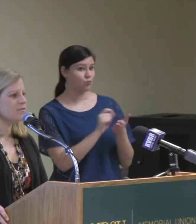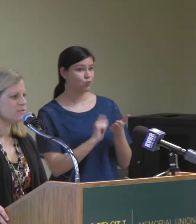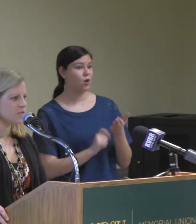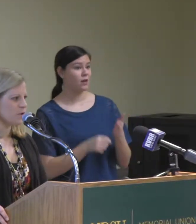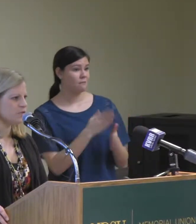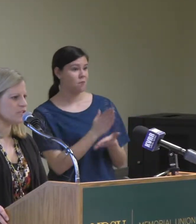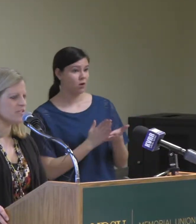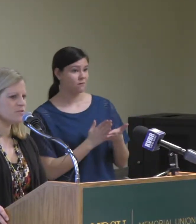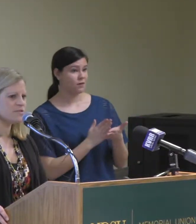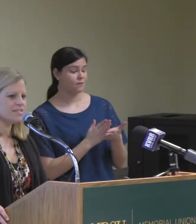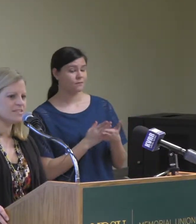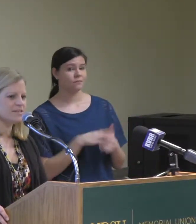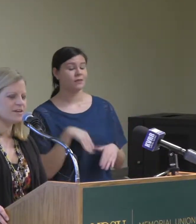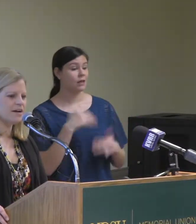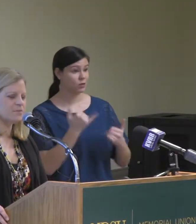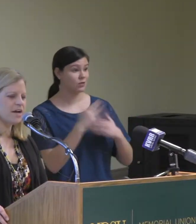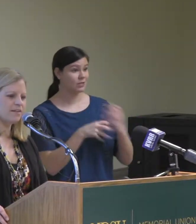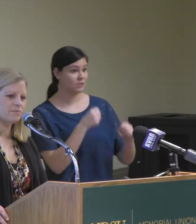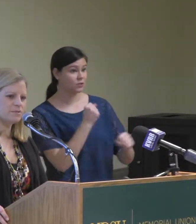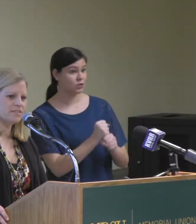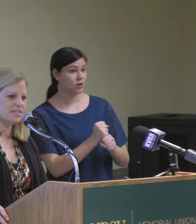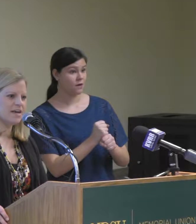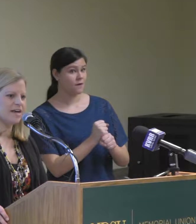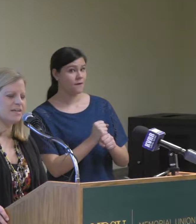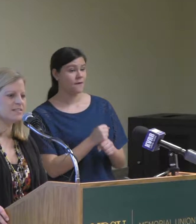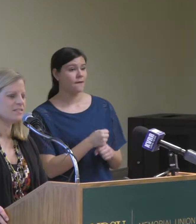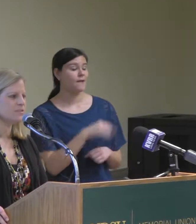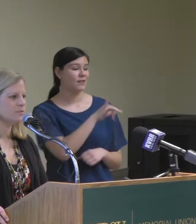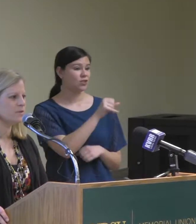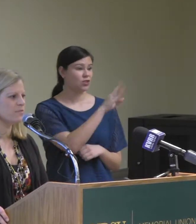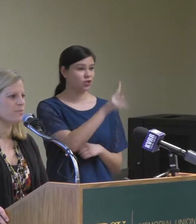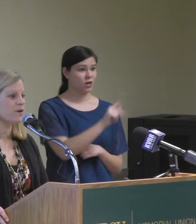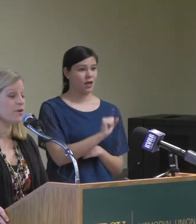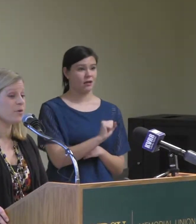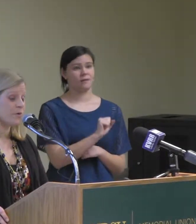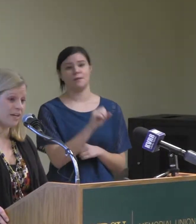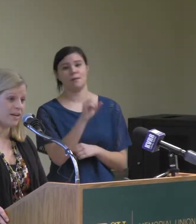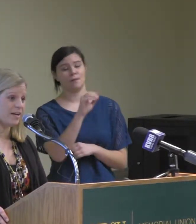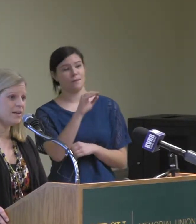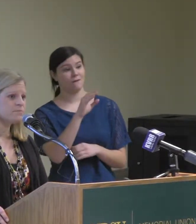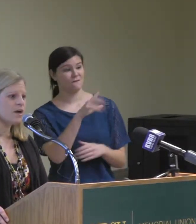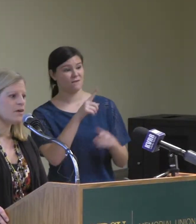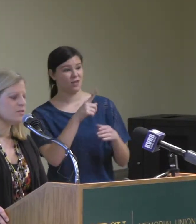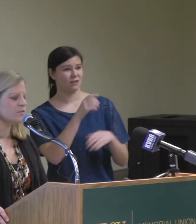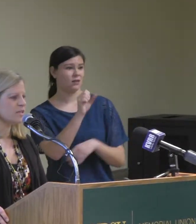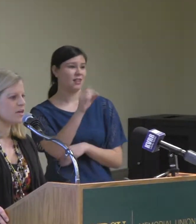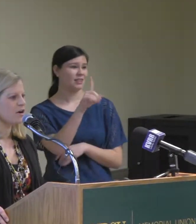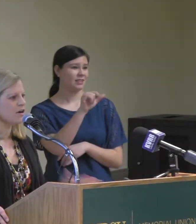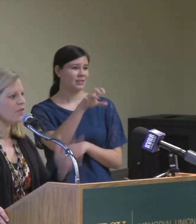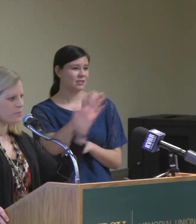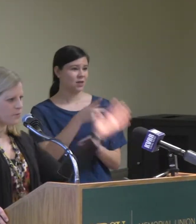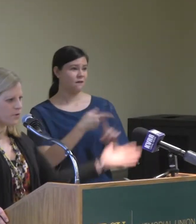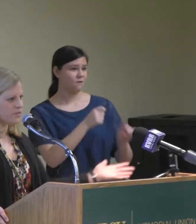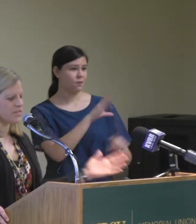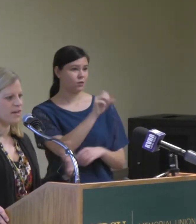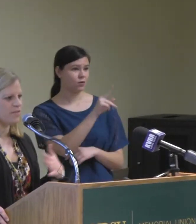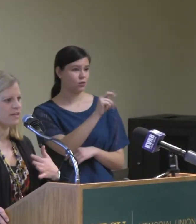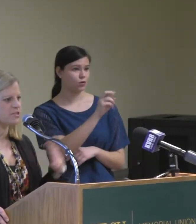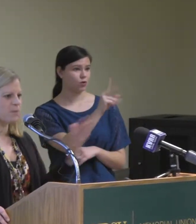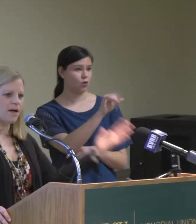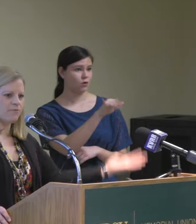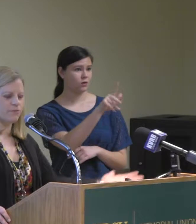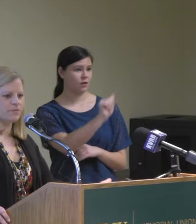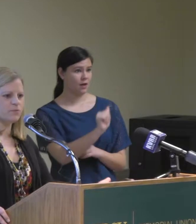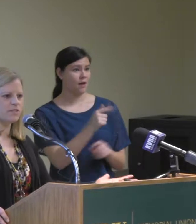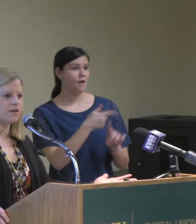And also, just new this year, Jacqueline Busey and Lisa Toomey from Concordia are using our other book, which is kind of like